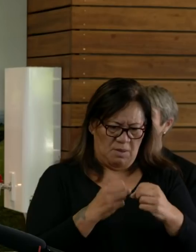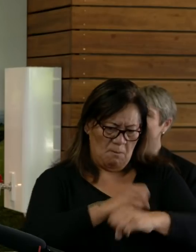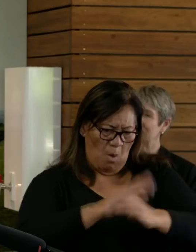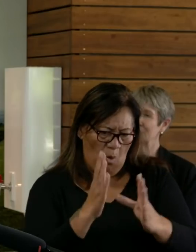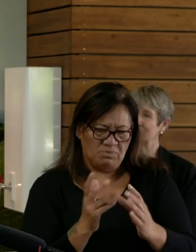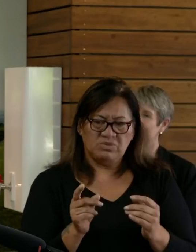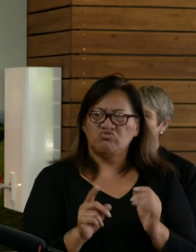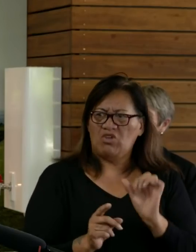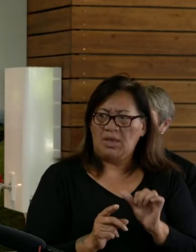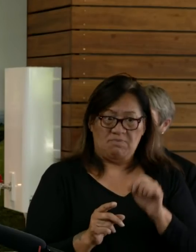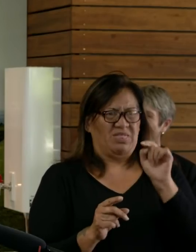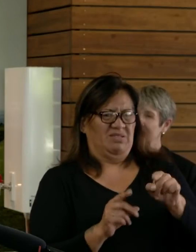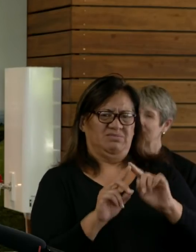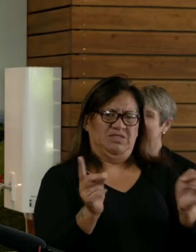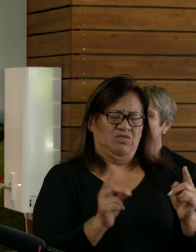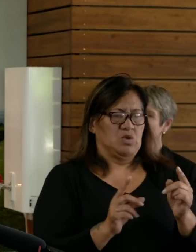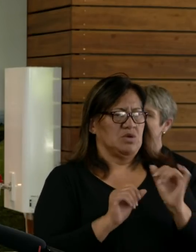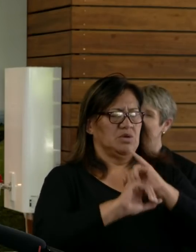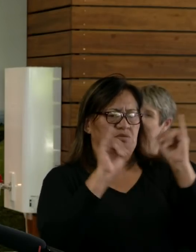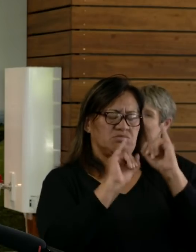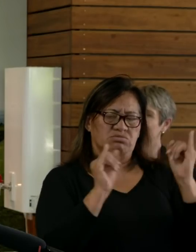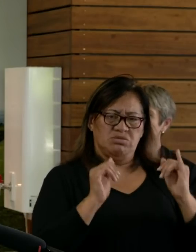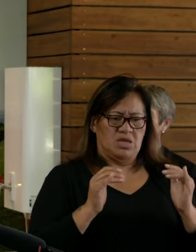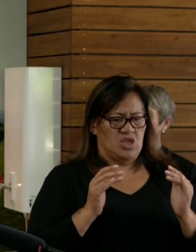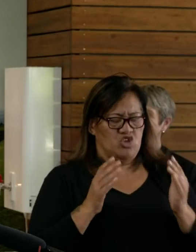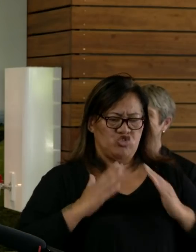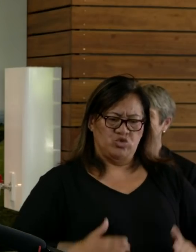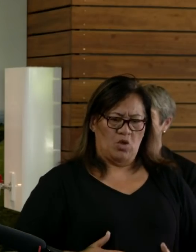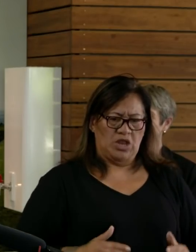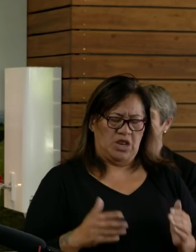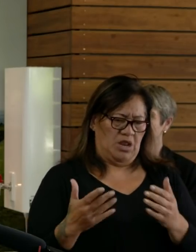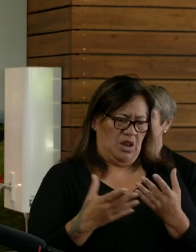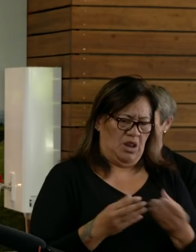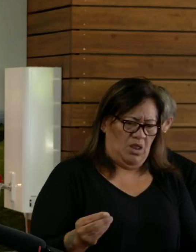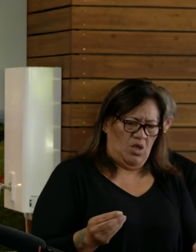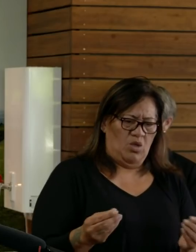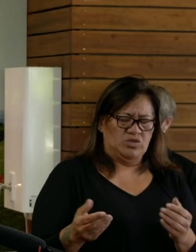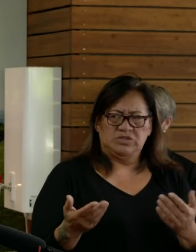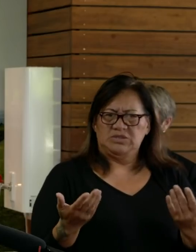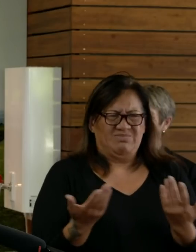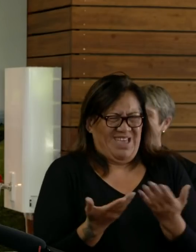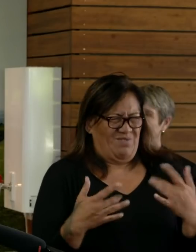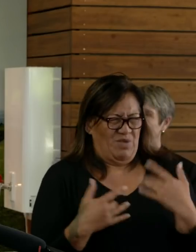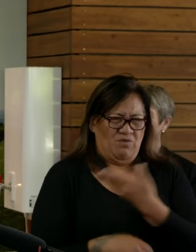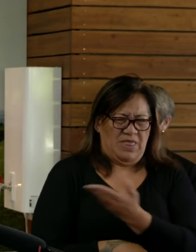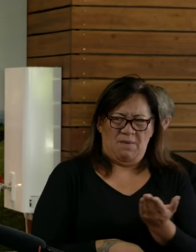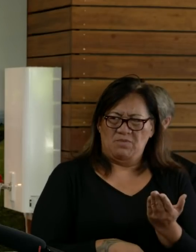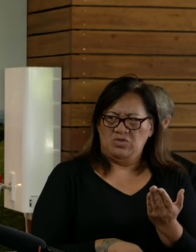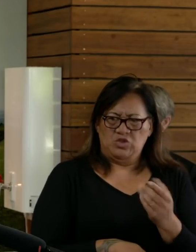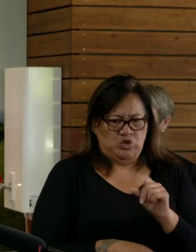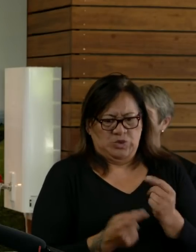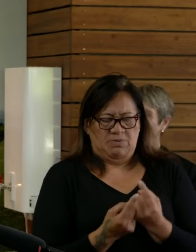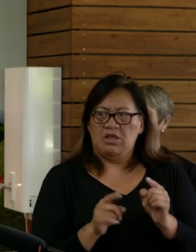devices. They were confronted with a terrible human sight, I'm sure. What was it like for them to deal with